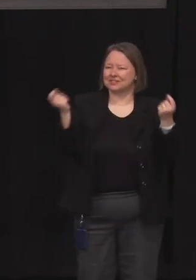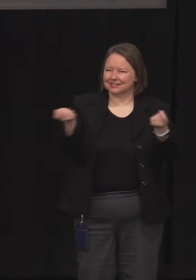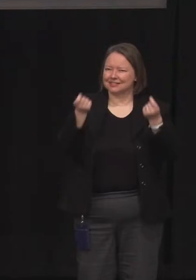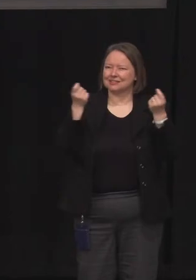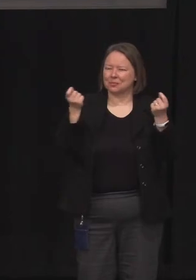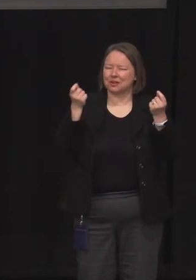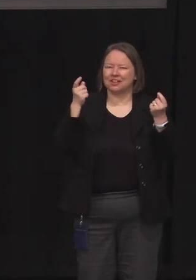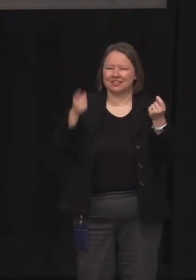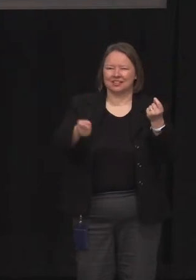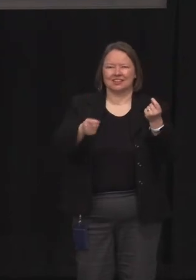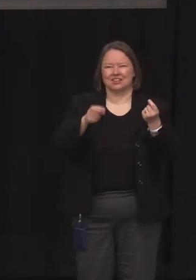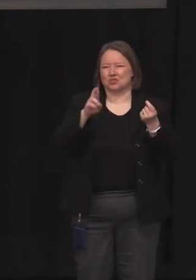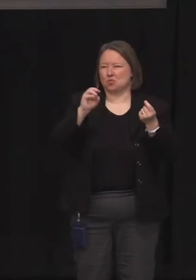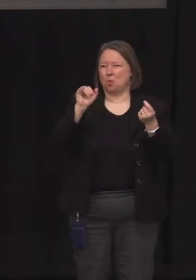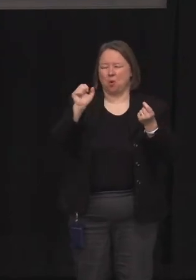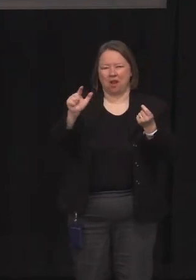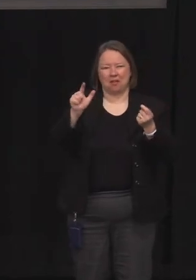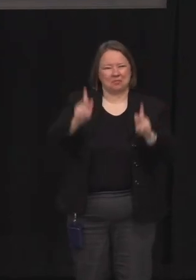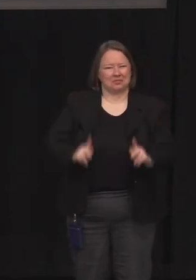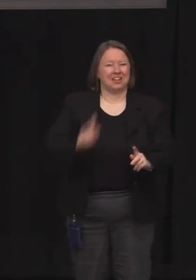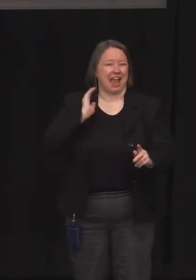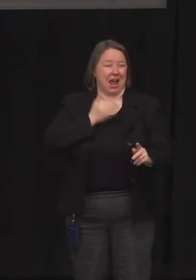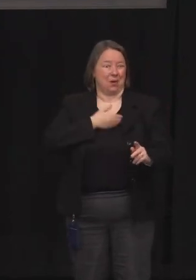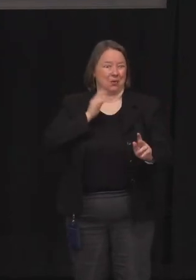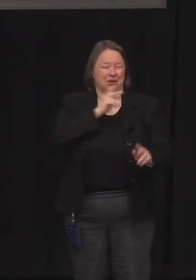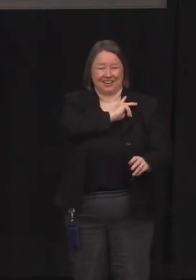celebrating this royal figure, our King.